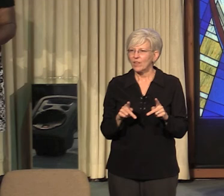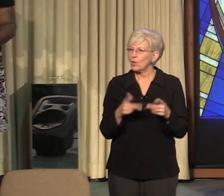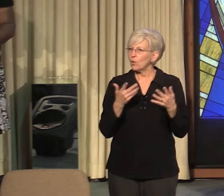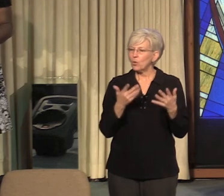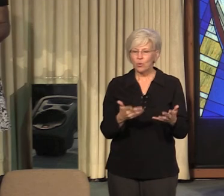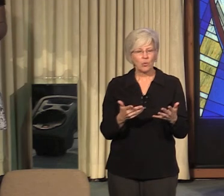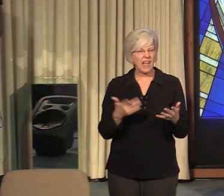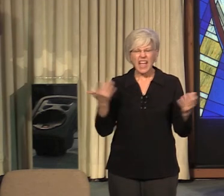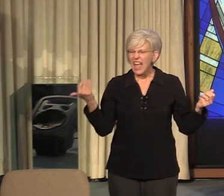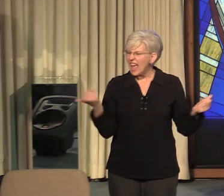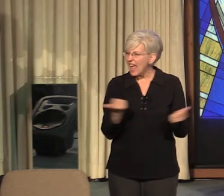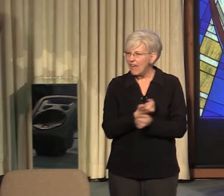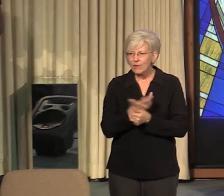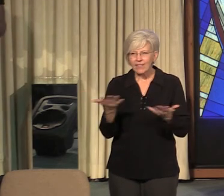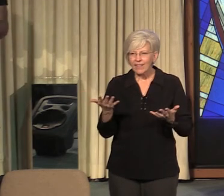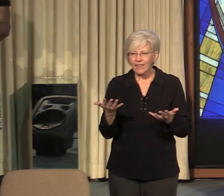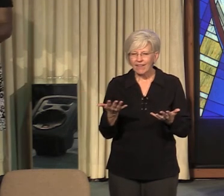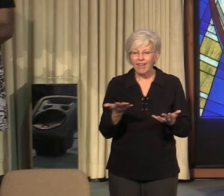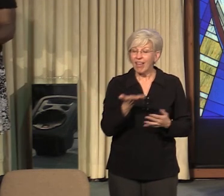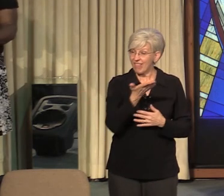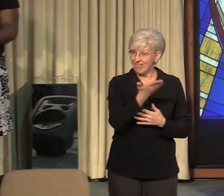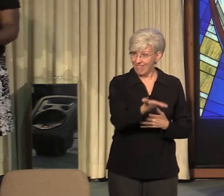staked everything they had on their faith in you,